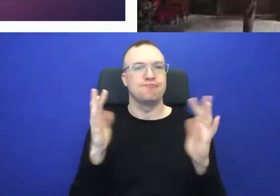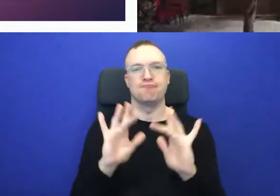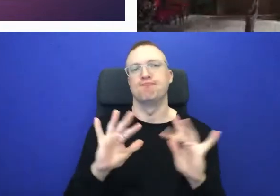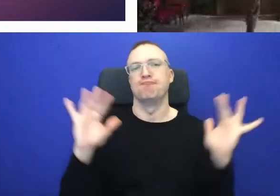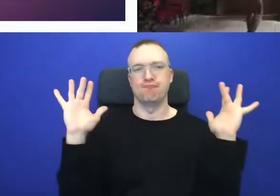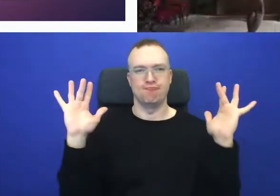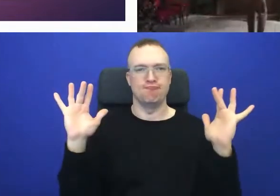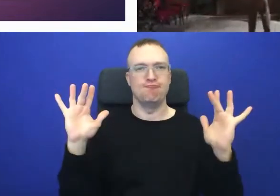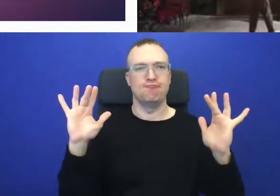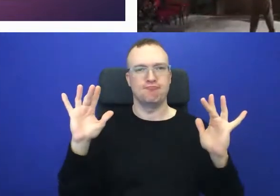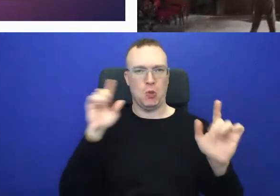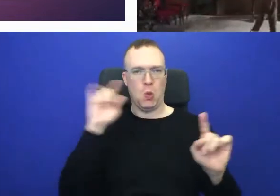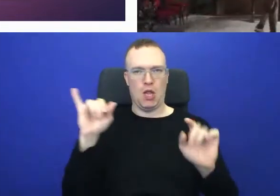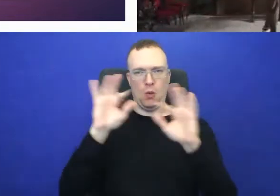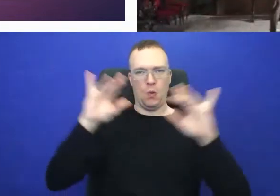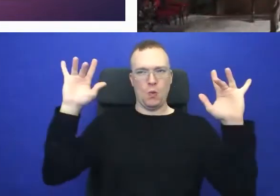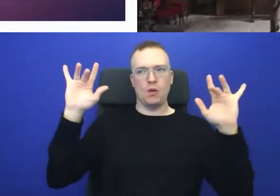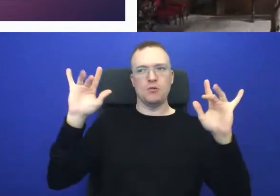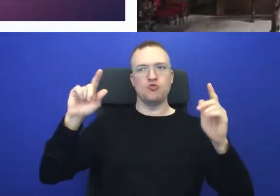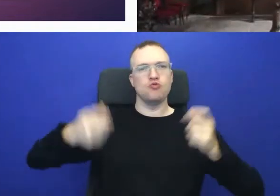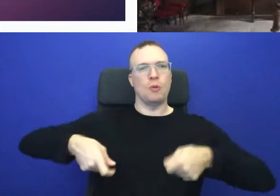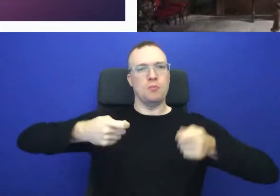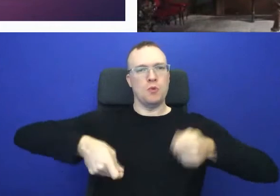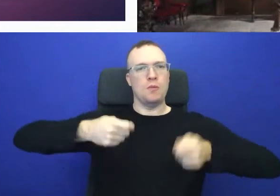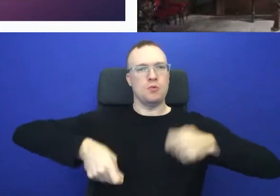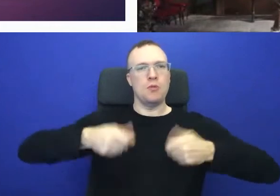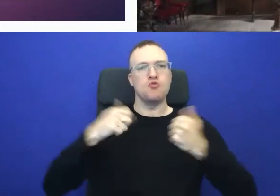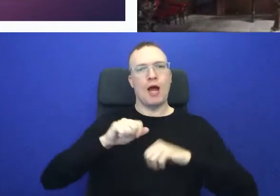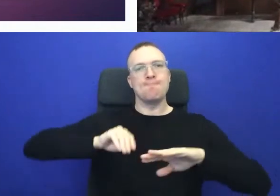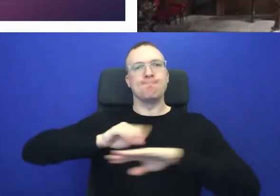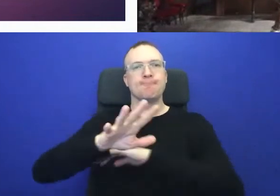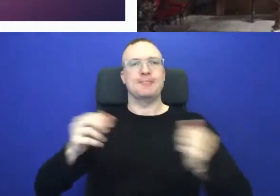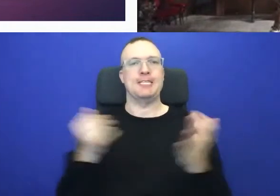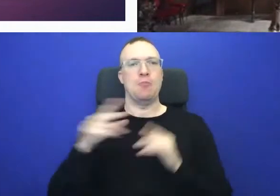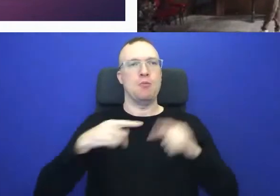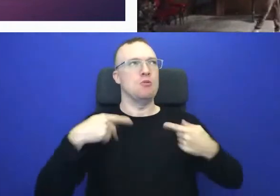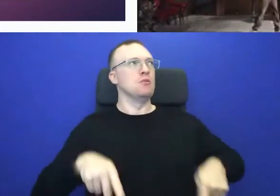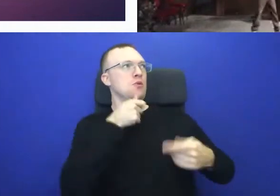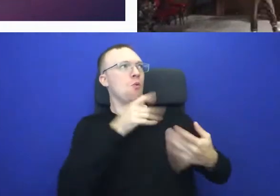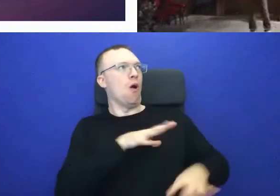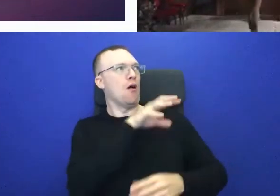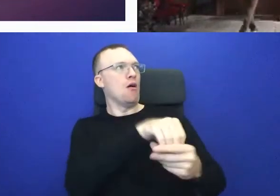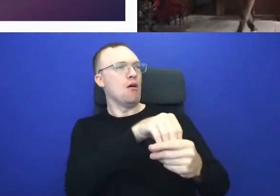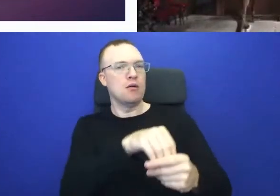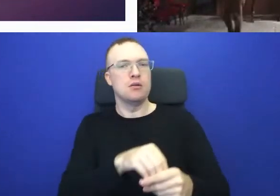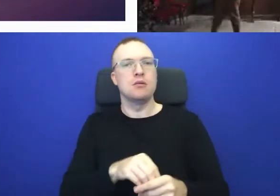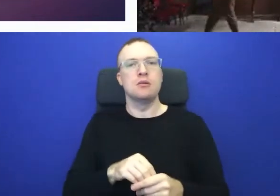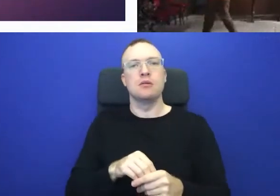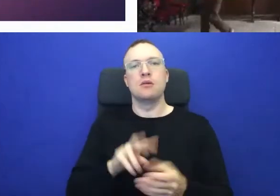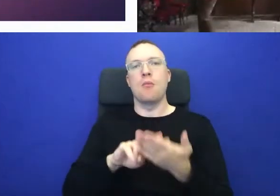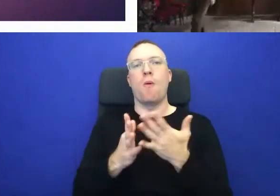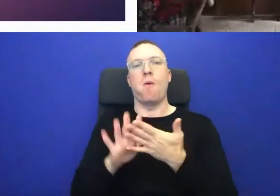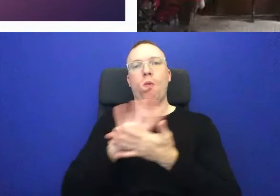luminous material, and he's playing his drum to scare away the locals. So it's a cover for criminal activities on